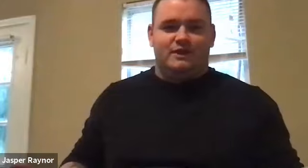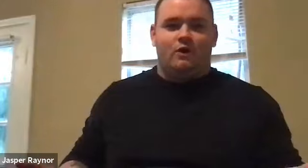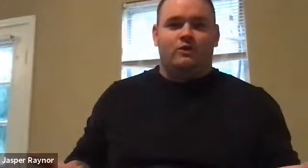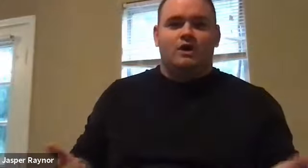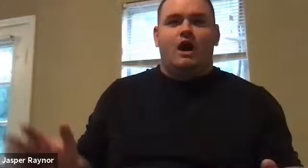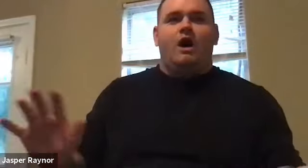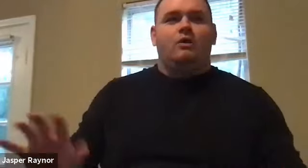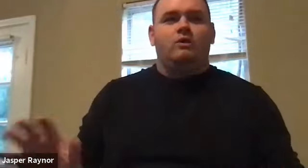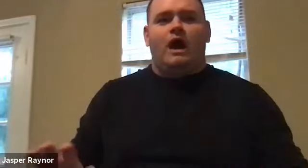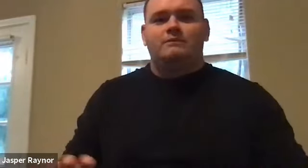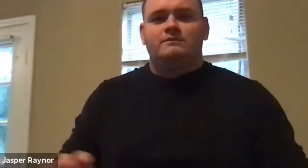don't, oh,